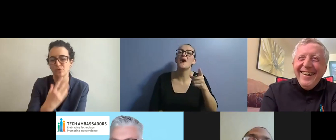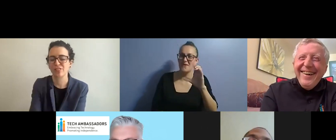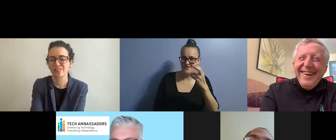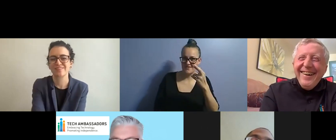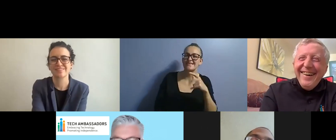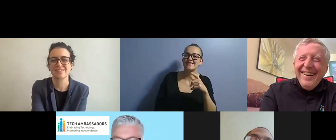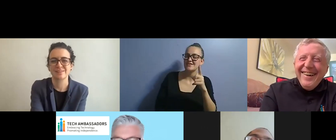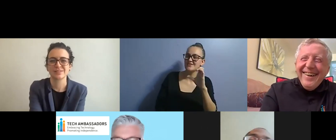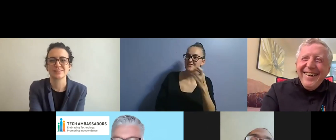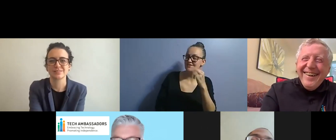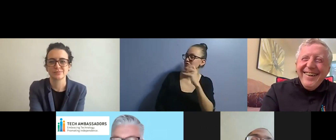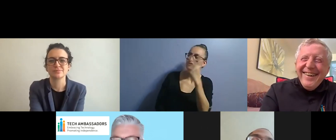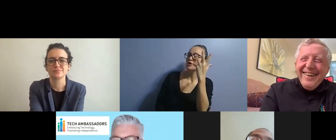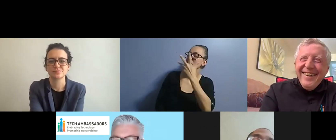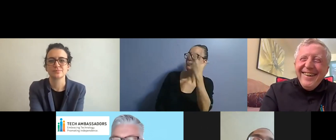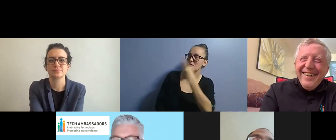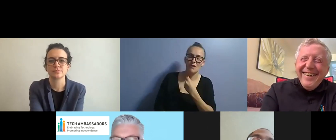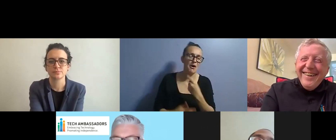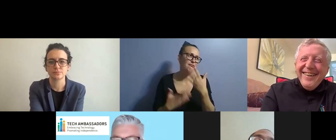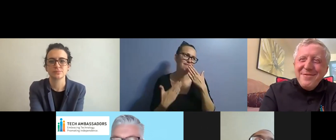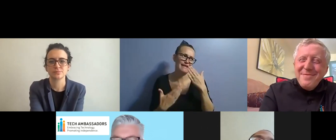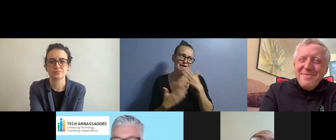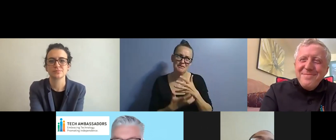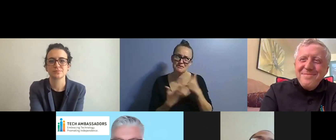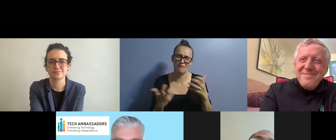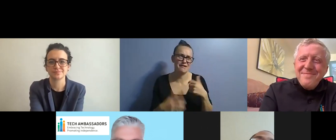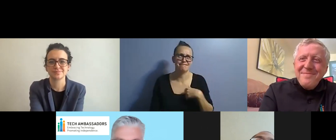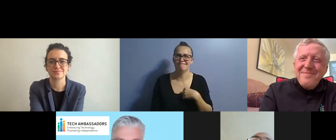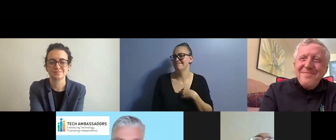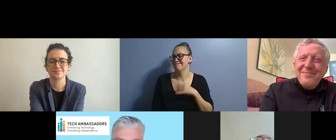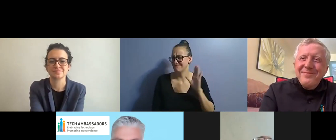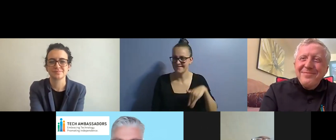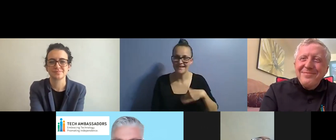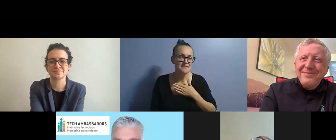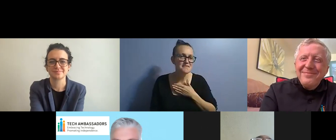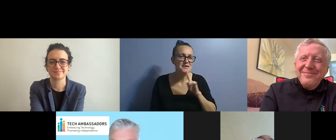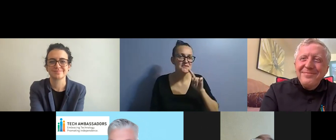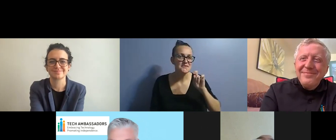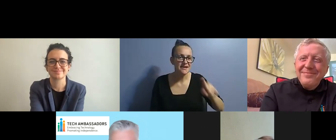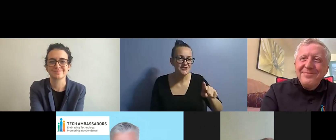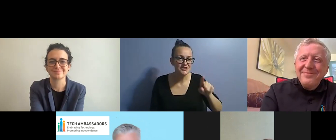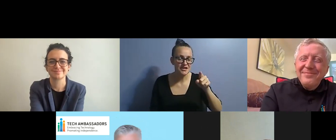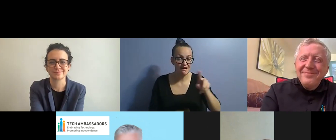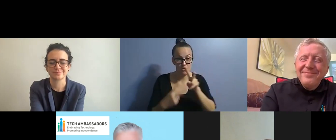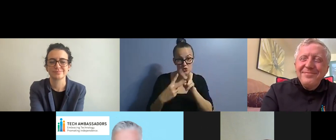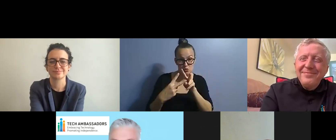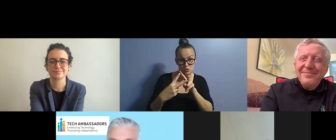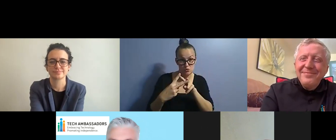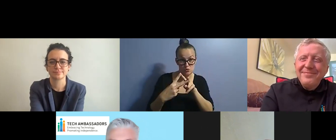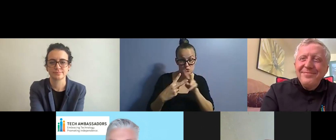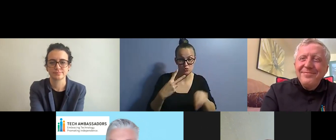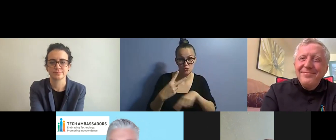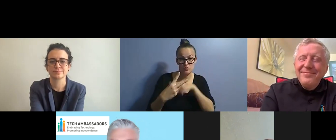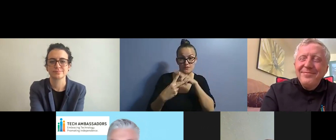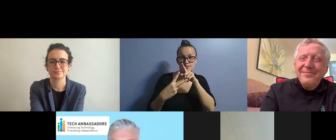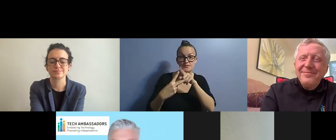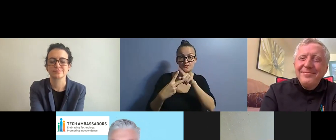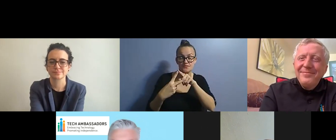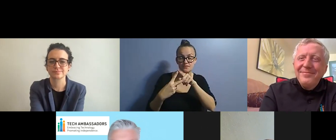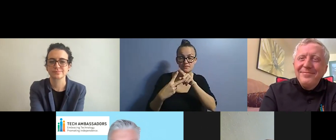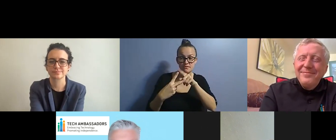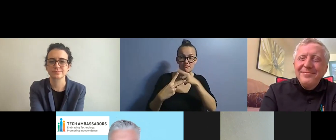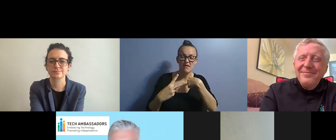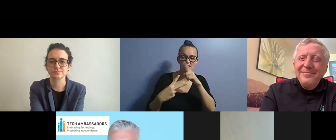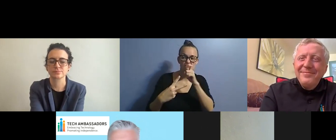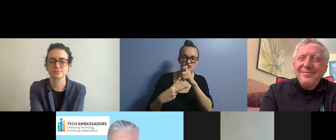now. My question to Chris, I had two questions. The first one